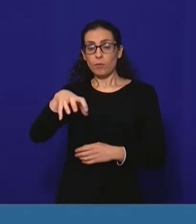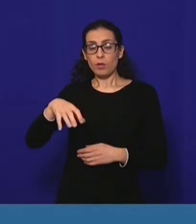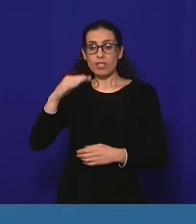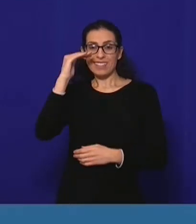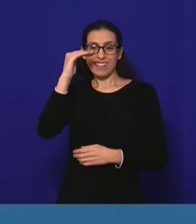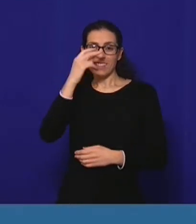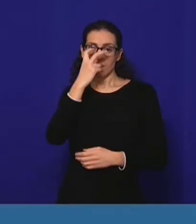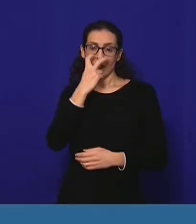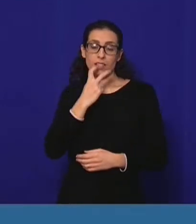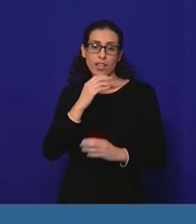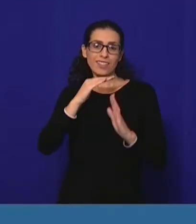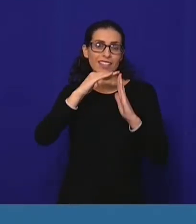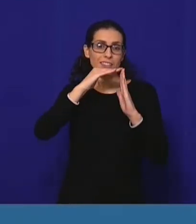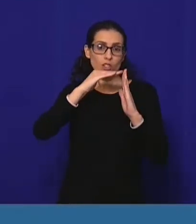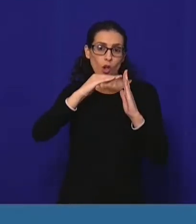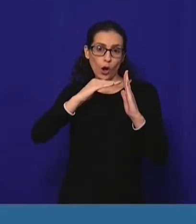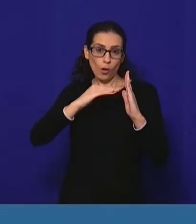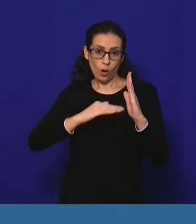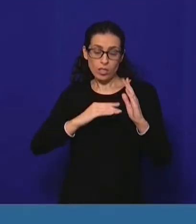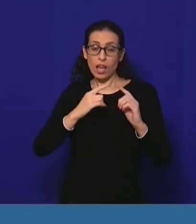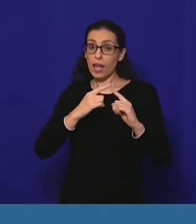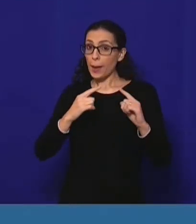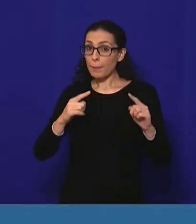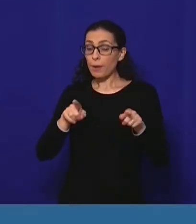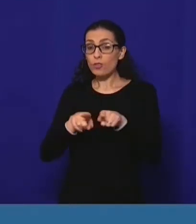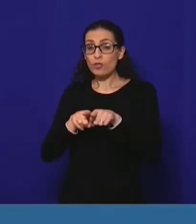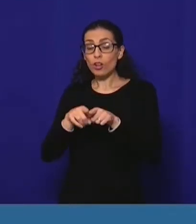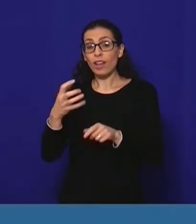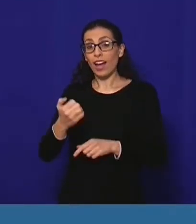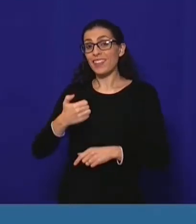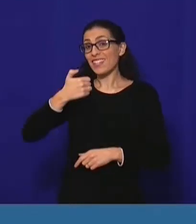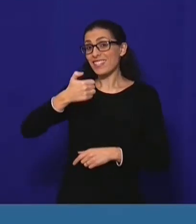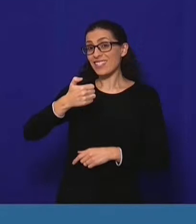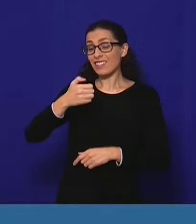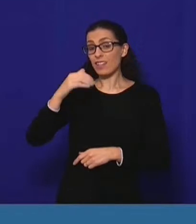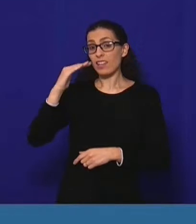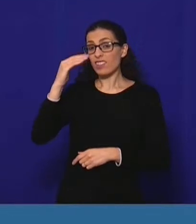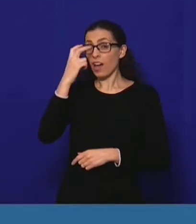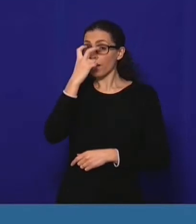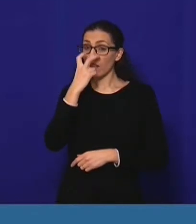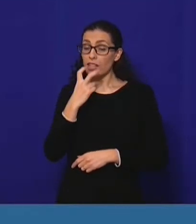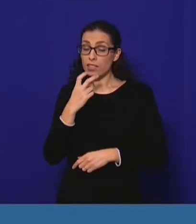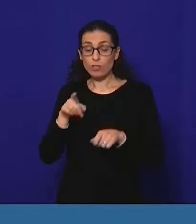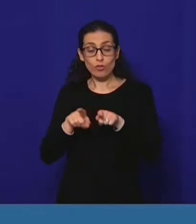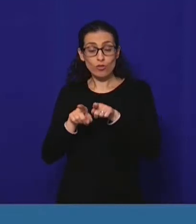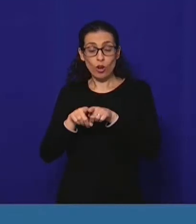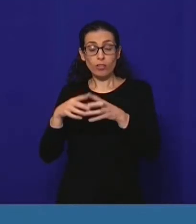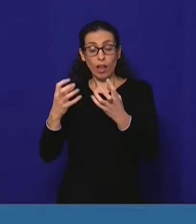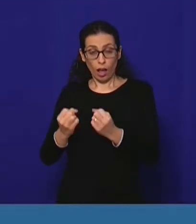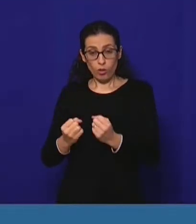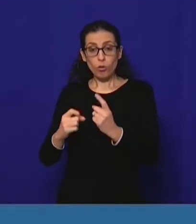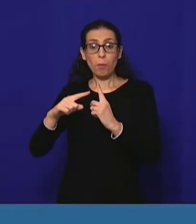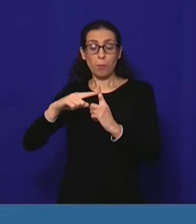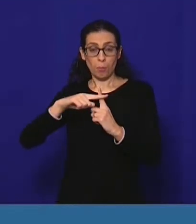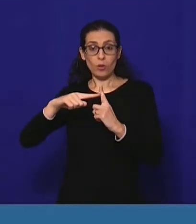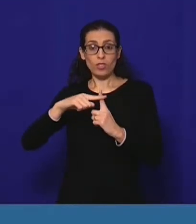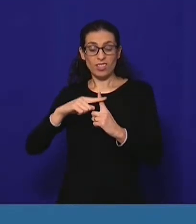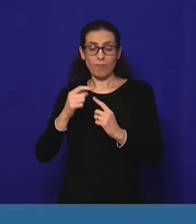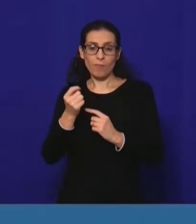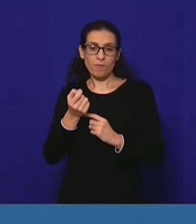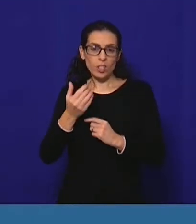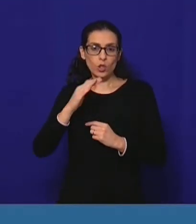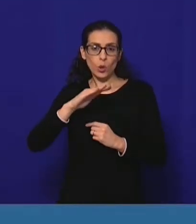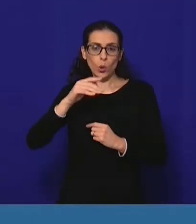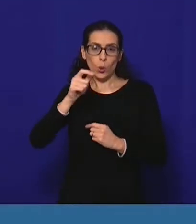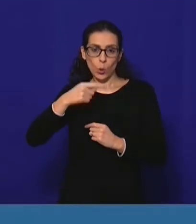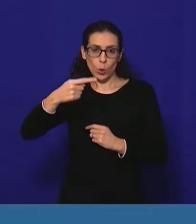fid-djar naqas, però xorta bħalissa għandna 6 djar tal-anzjani fejn għadu qed ikun hemm xi ftit każijiet kuljum. U